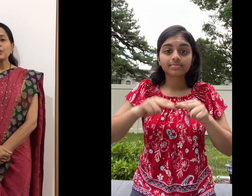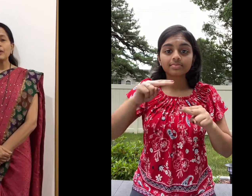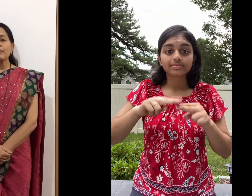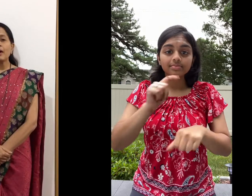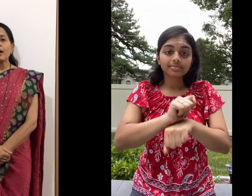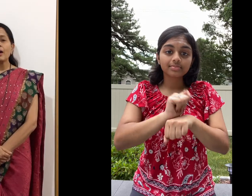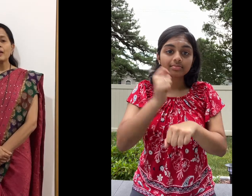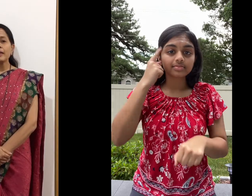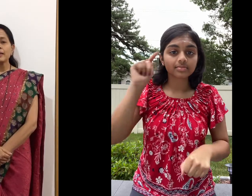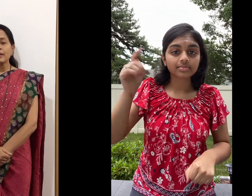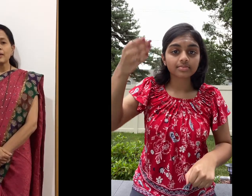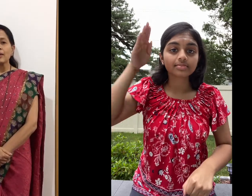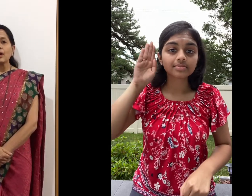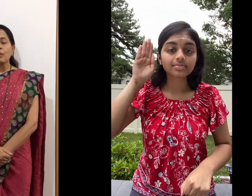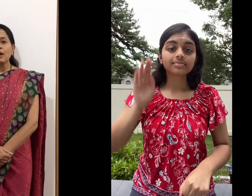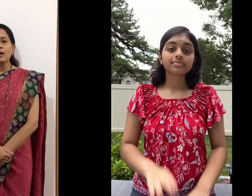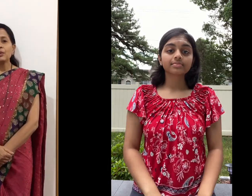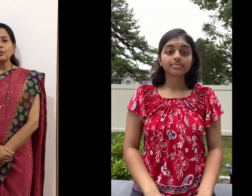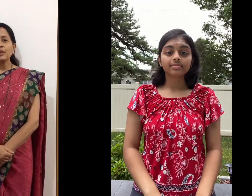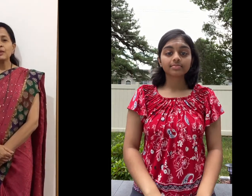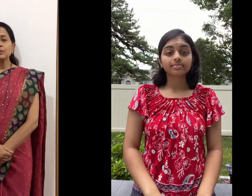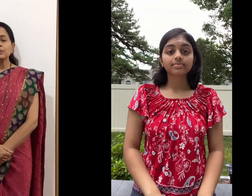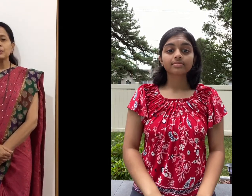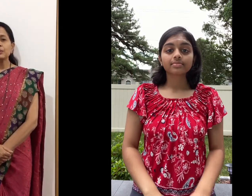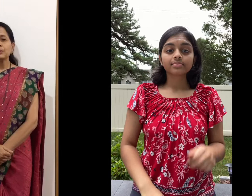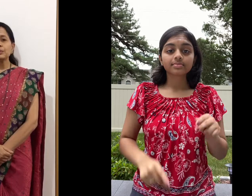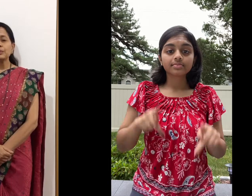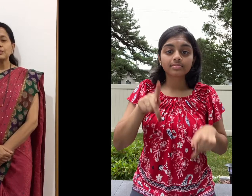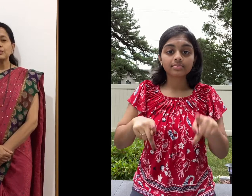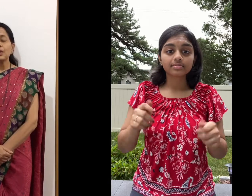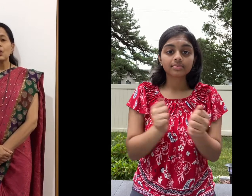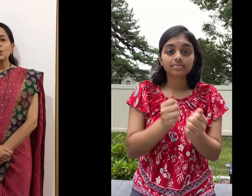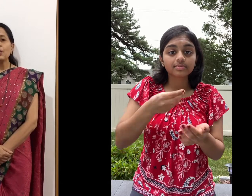Ullavaru Shivalaya Maduvaru.